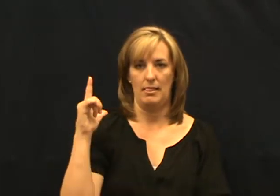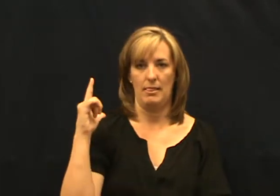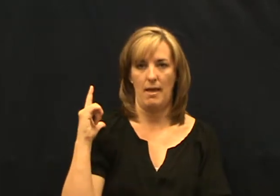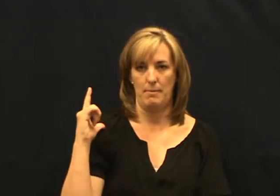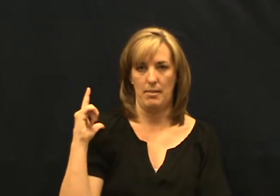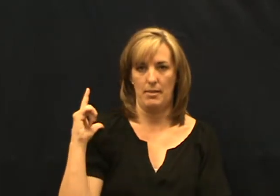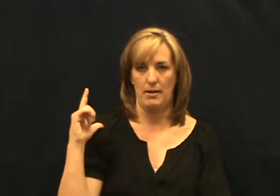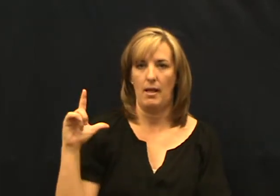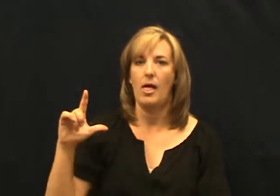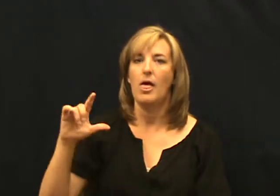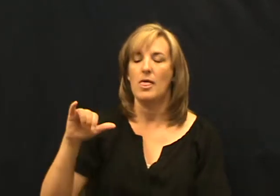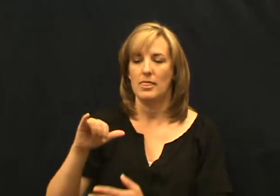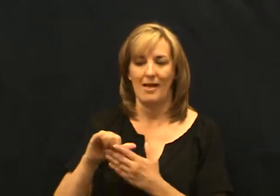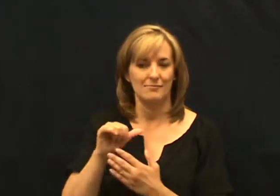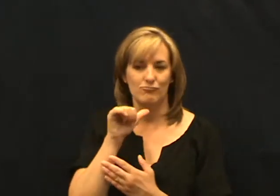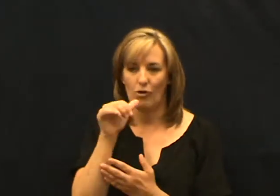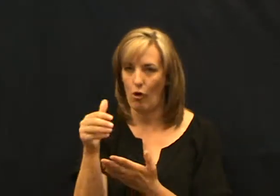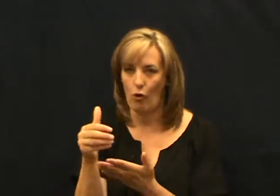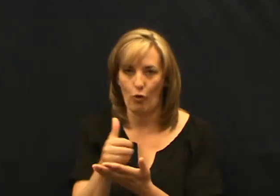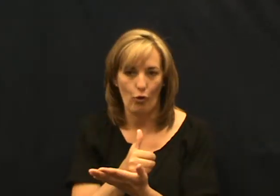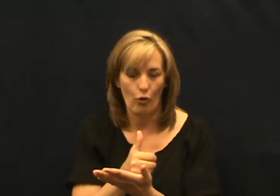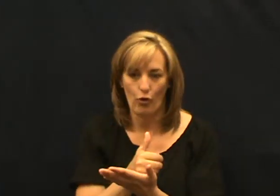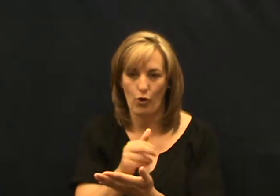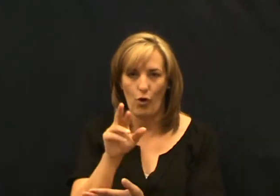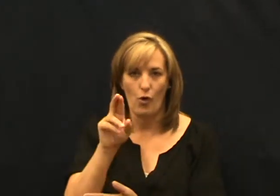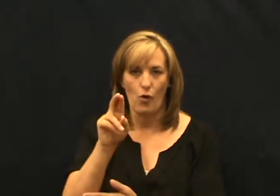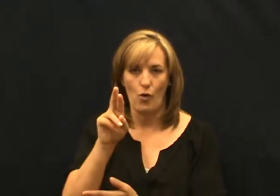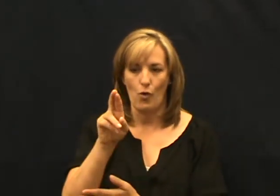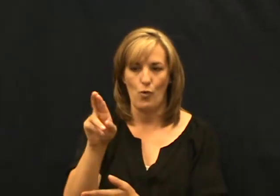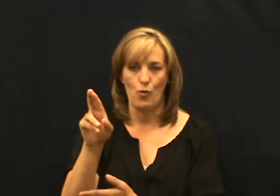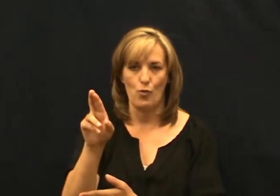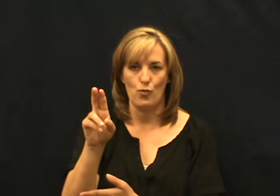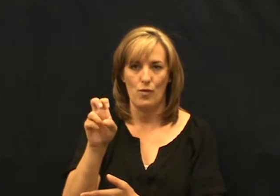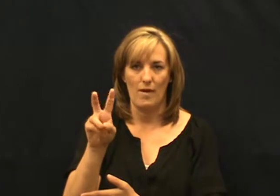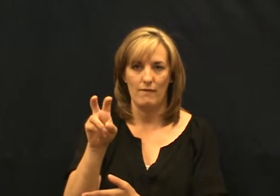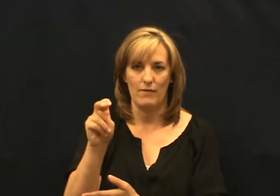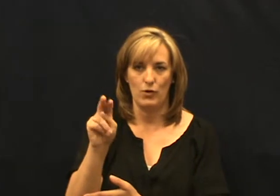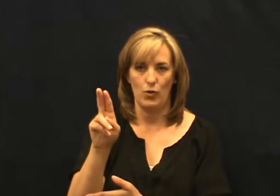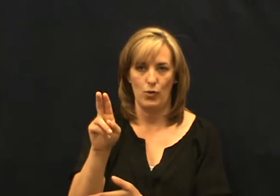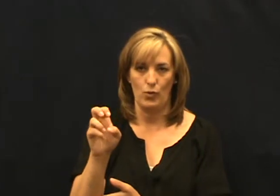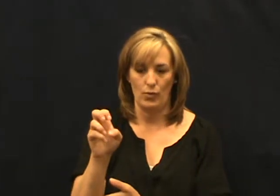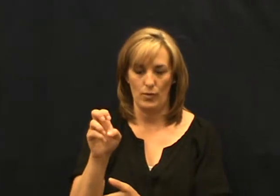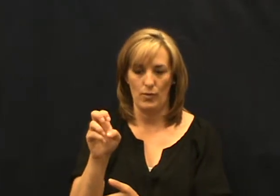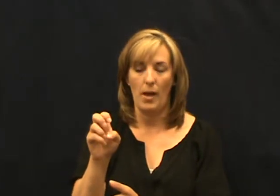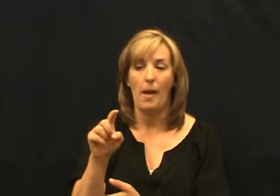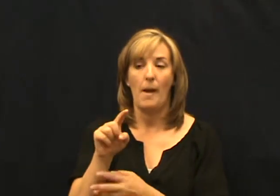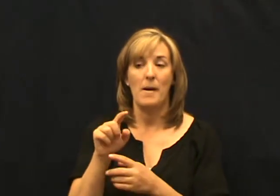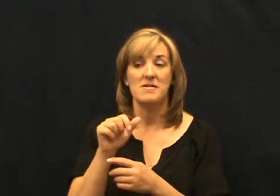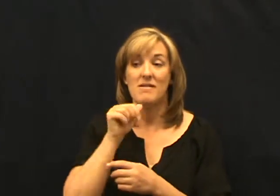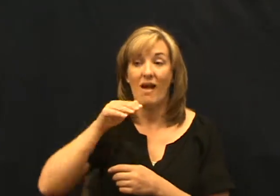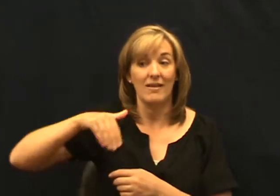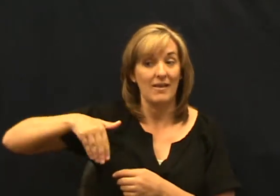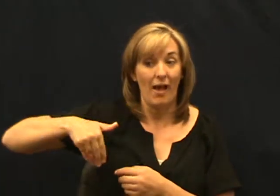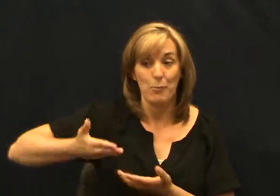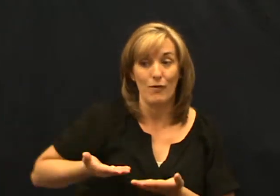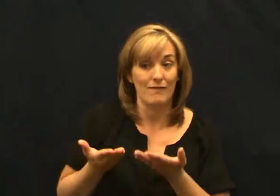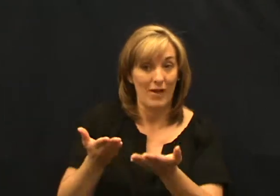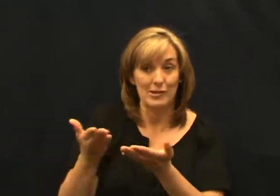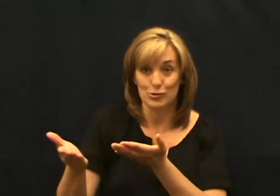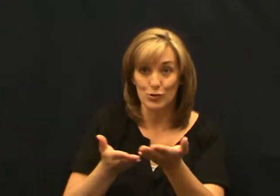because we haven't yet provided that good or service, but we have a liability to provide that good or service because we already have